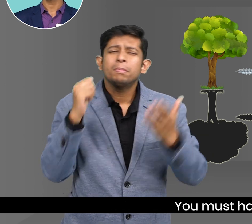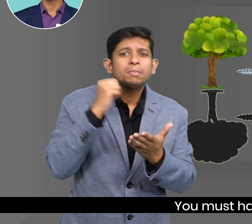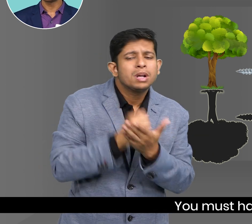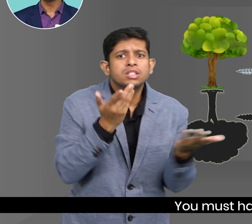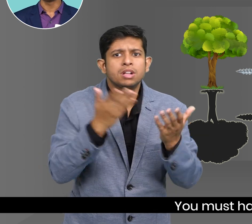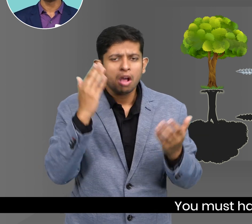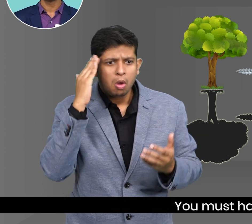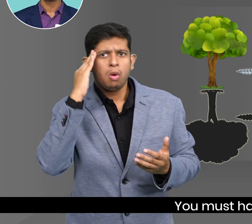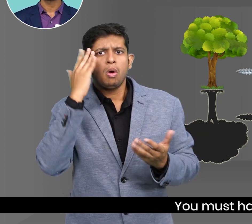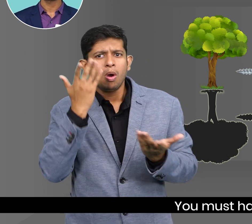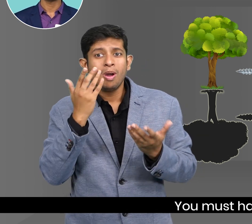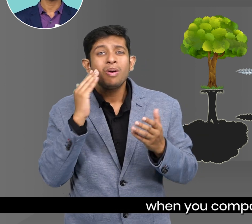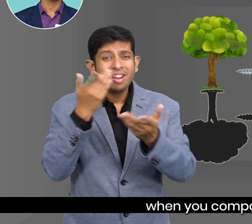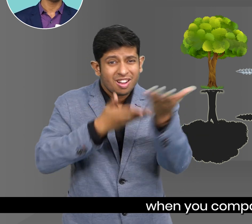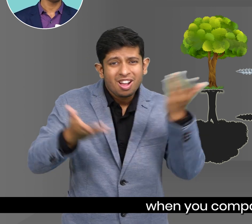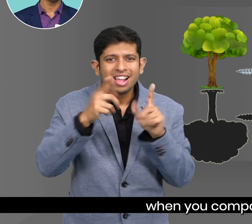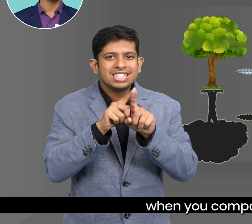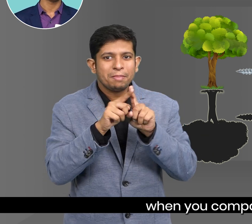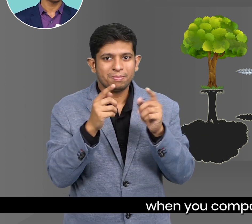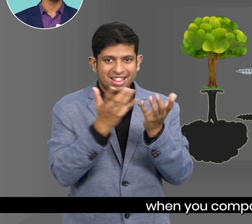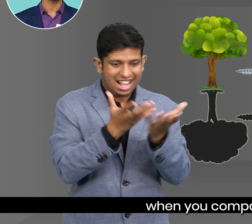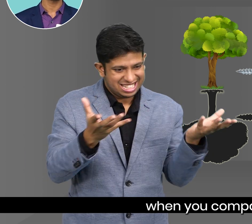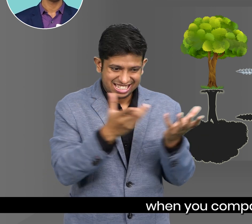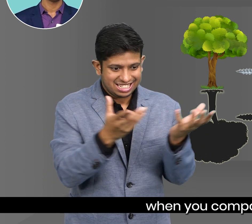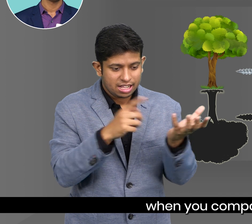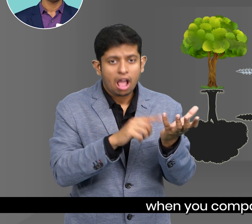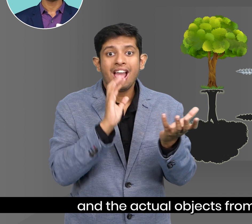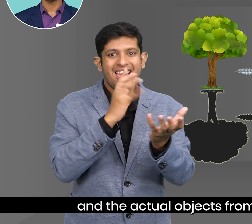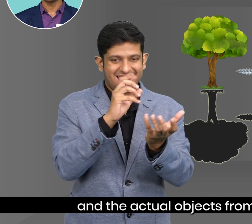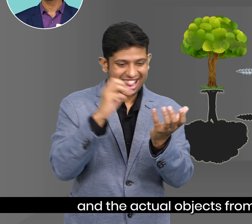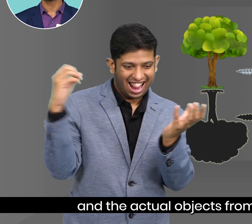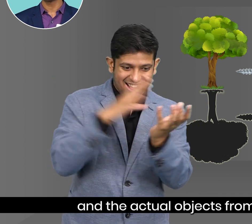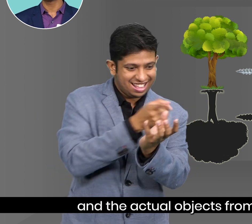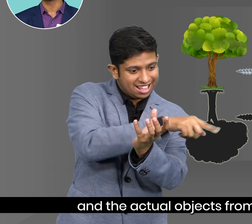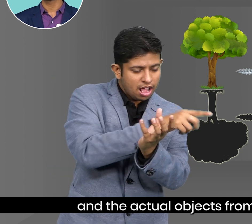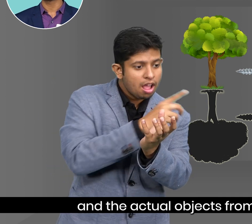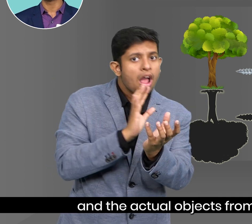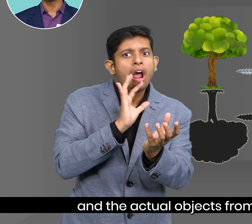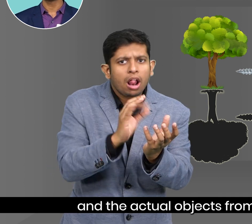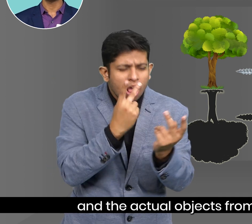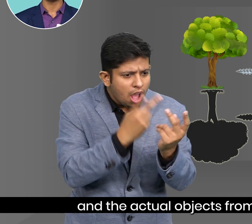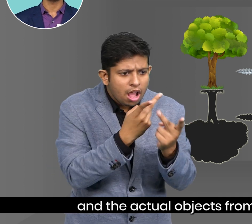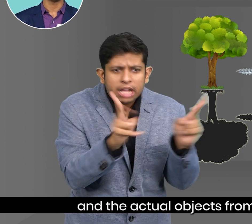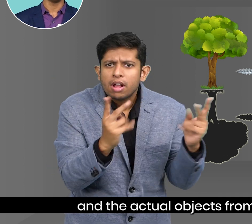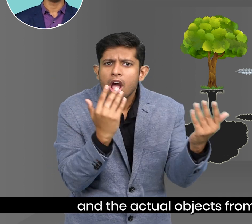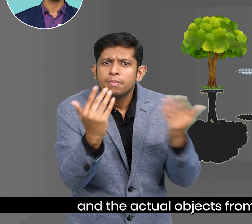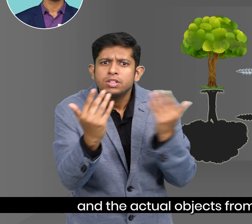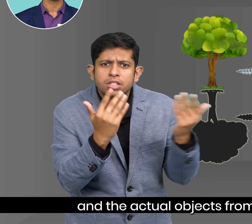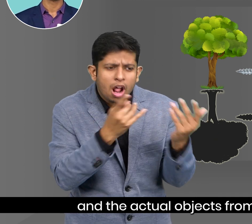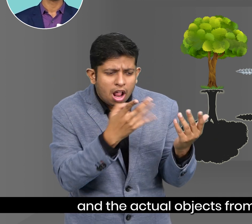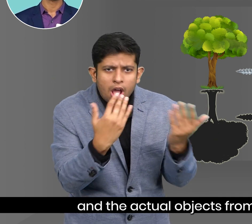You must have wondered when you compared your guesses and the actual objects from which shadows are